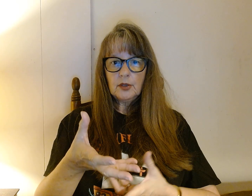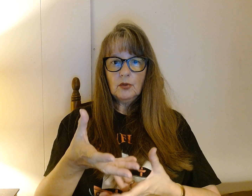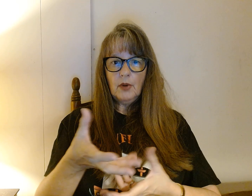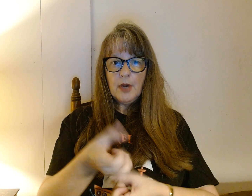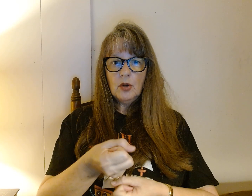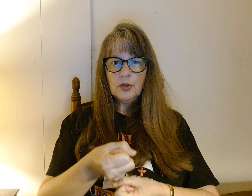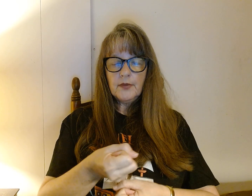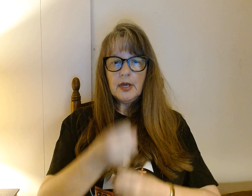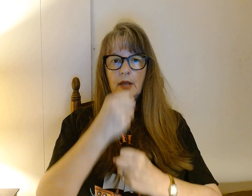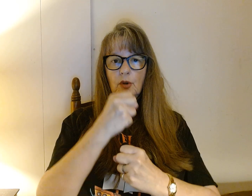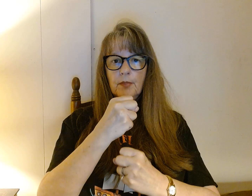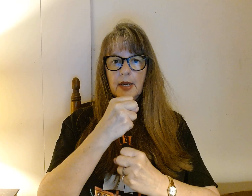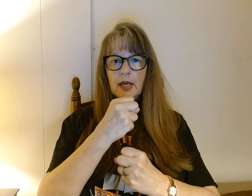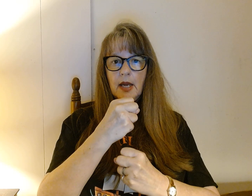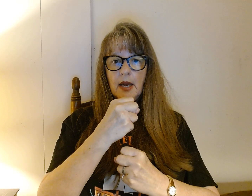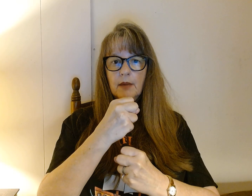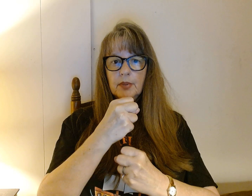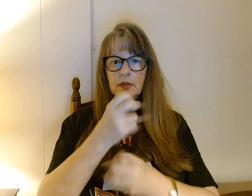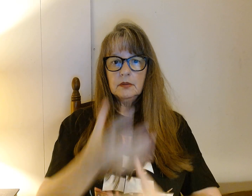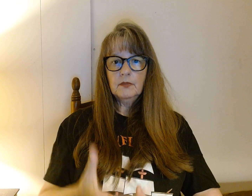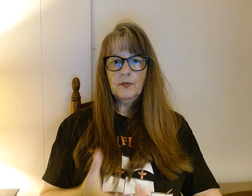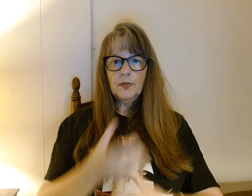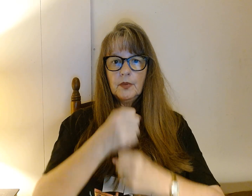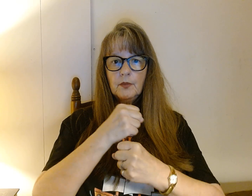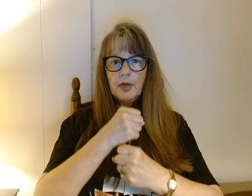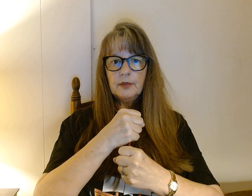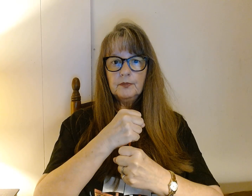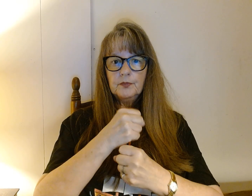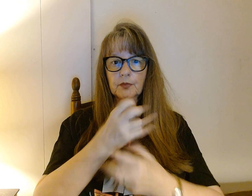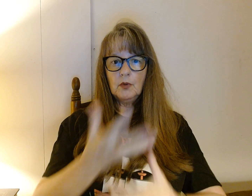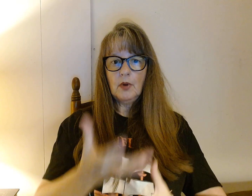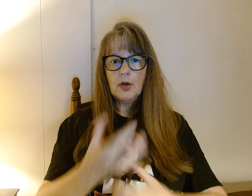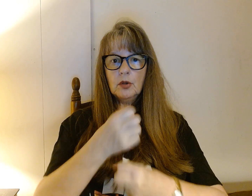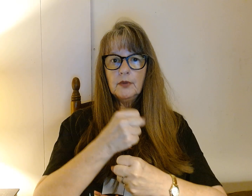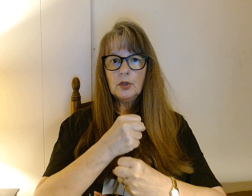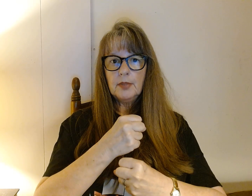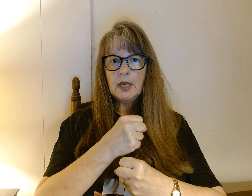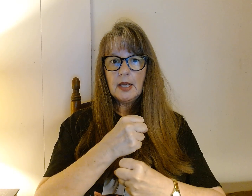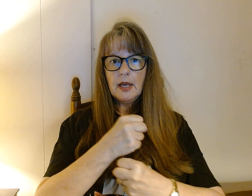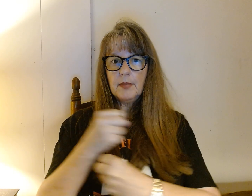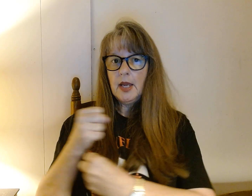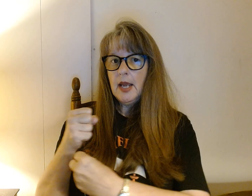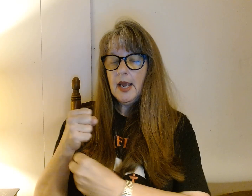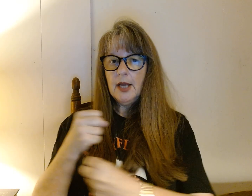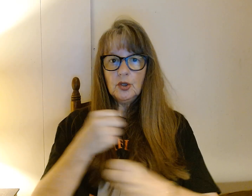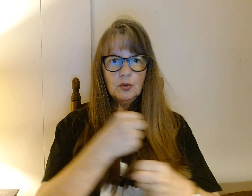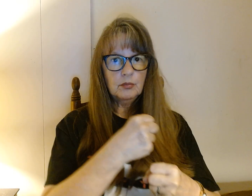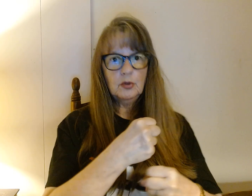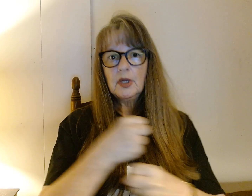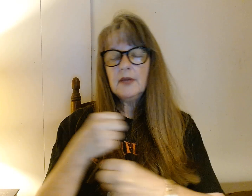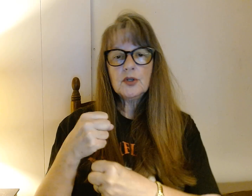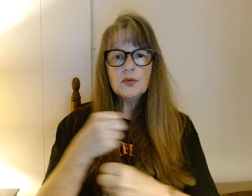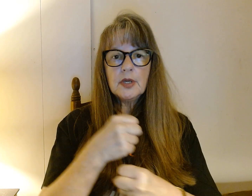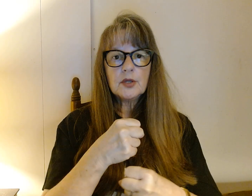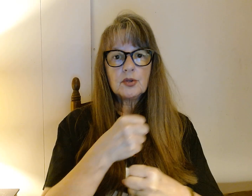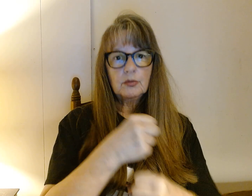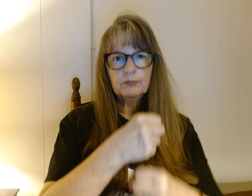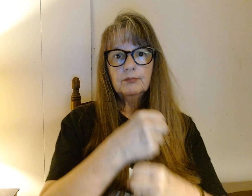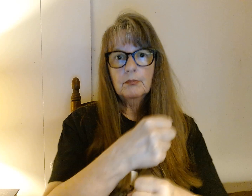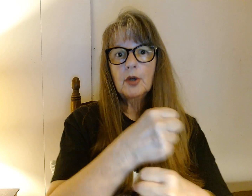grab a hold of it and you pick it up, right? You grab a hold of it, you pick it up, and you could even do this, or marching